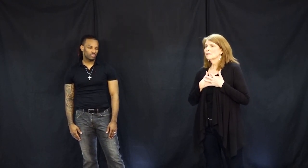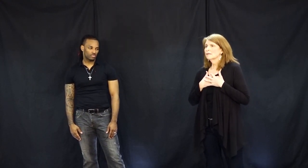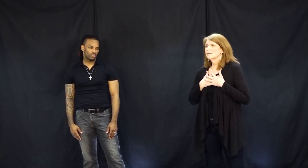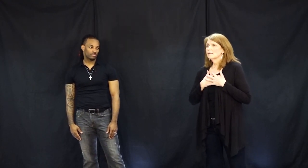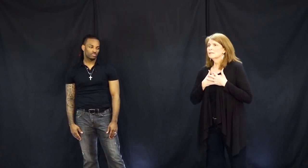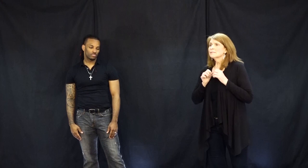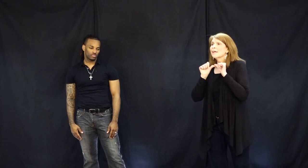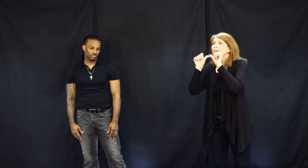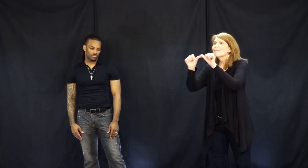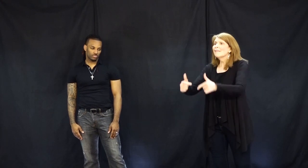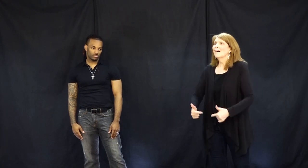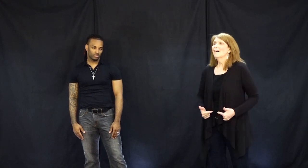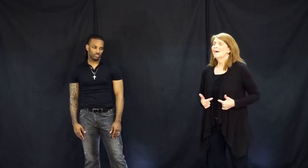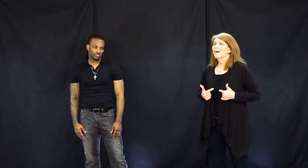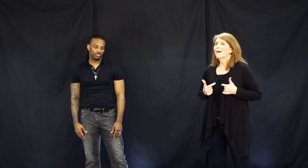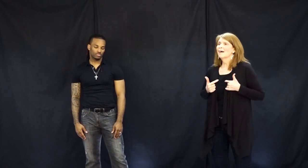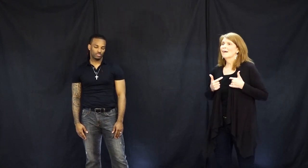alive. Stay alive.